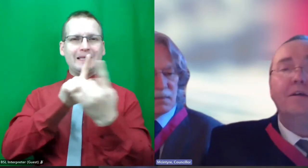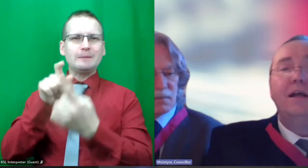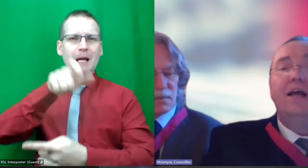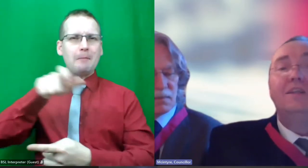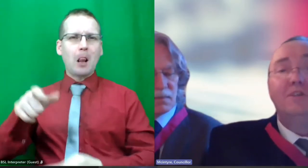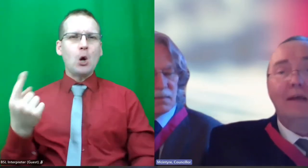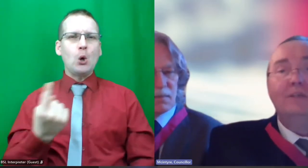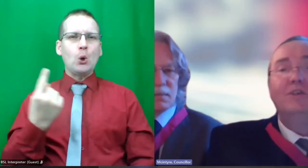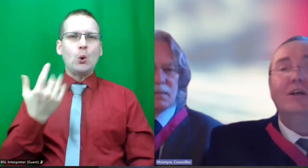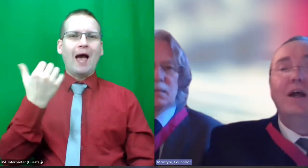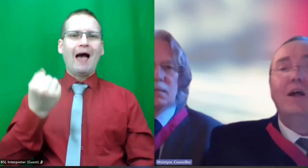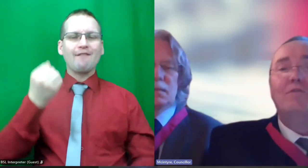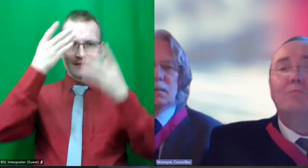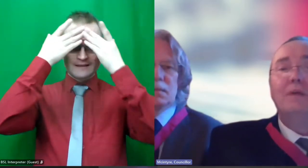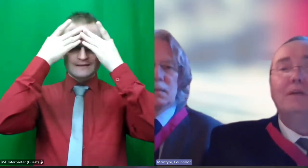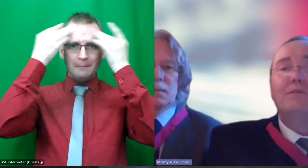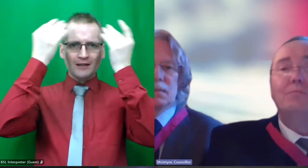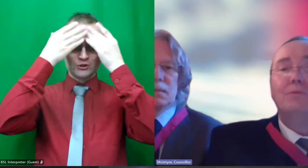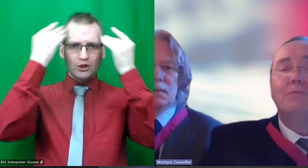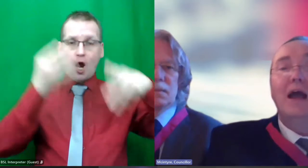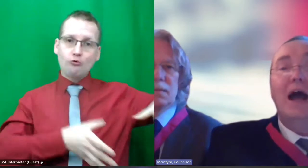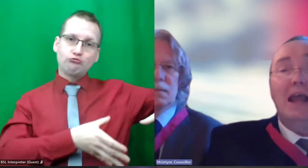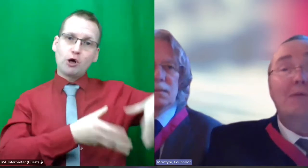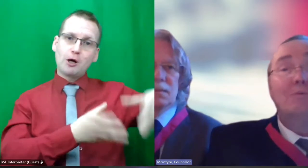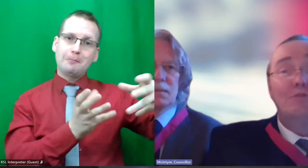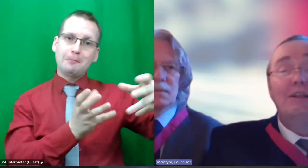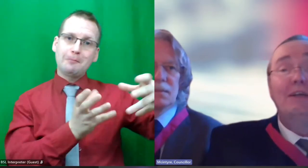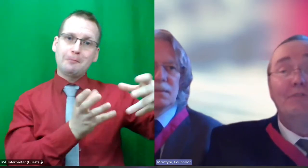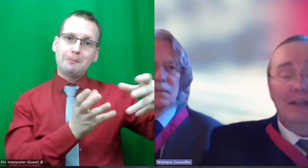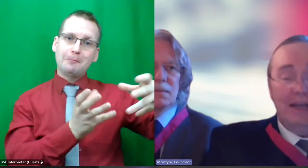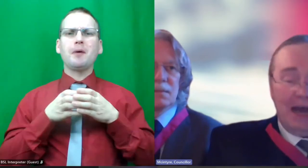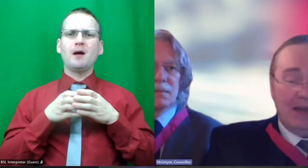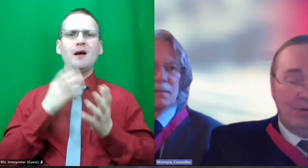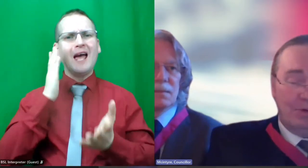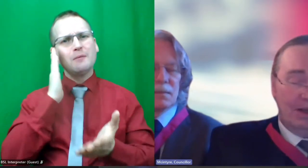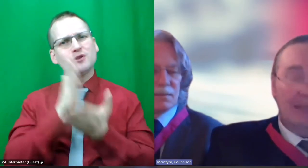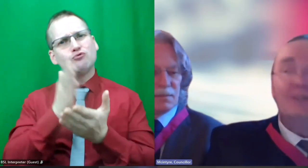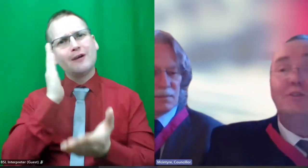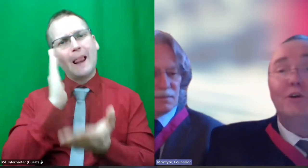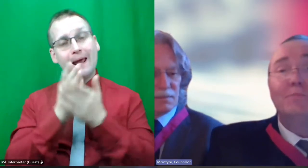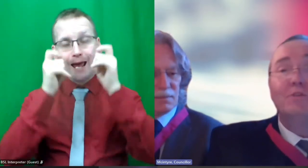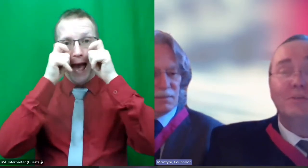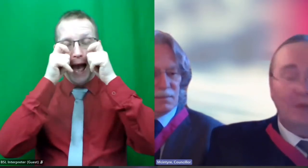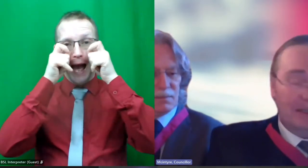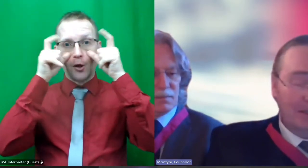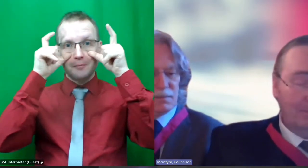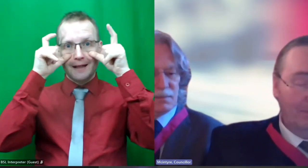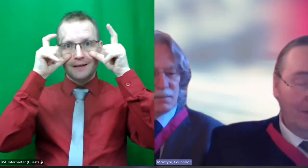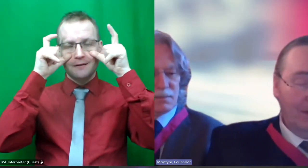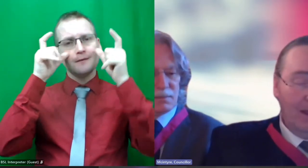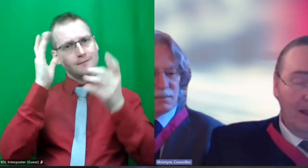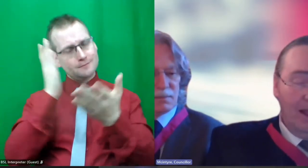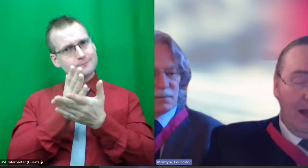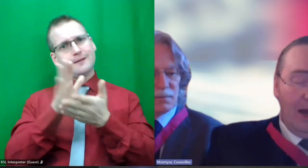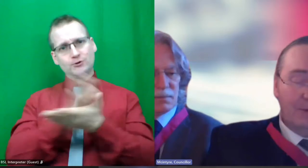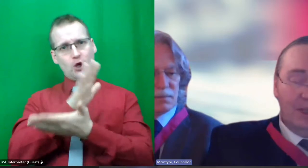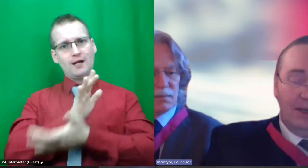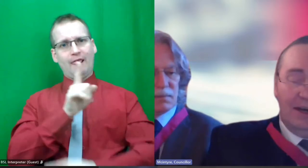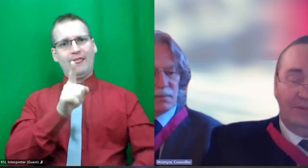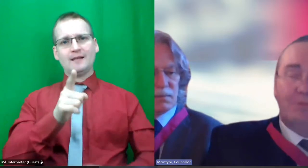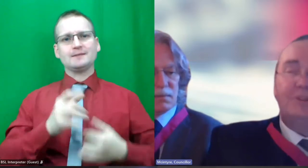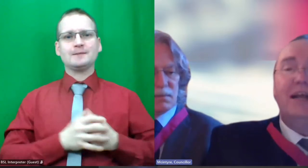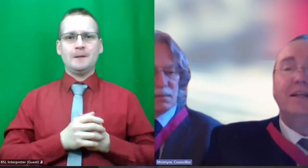the dementia rugby group. It was really, really eye-opening and enjoyable to speak to them. I